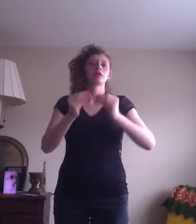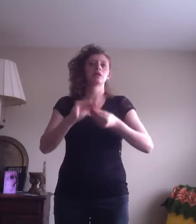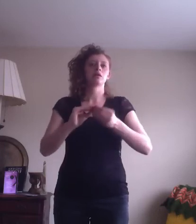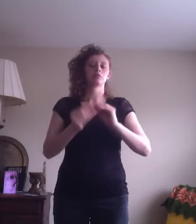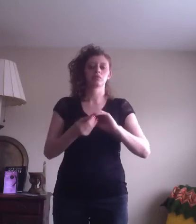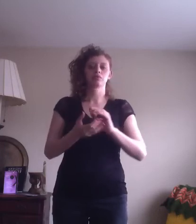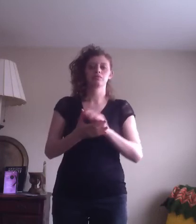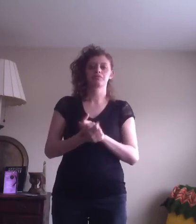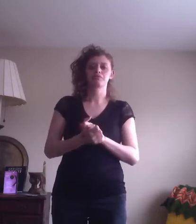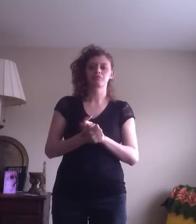Emphasize that it's above 0.